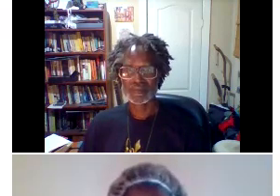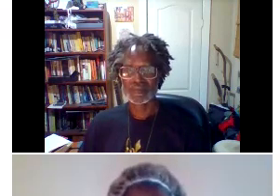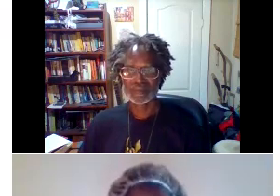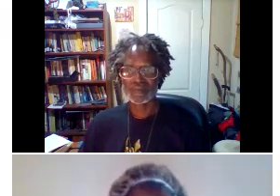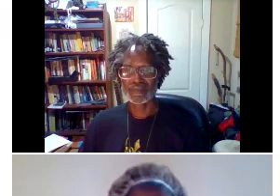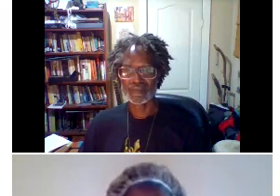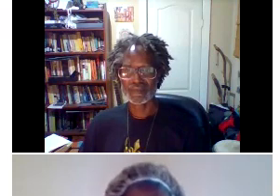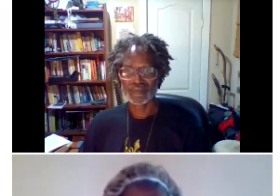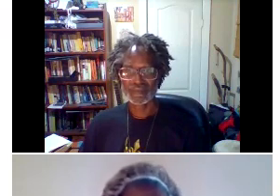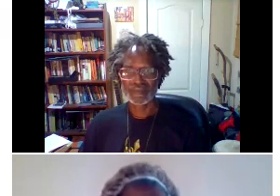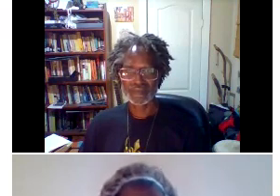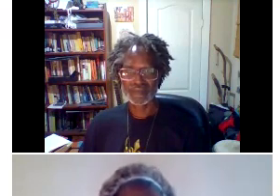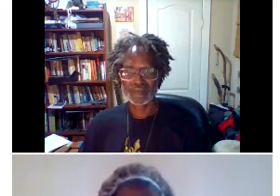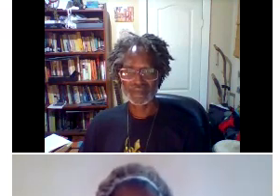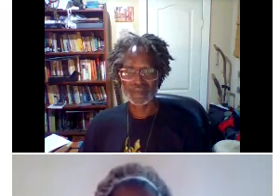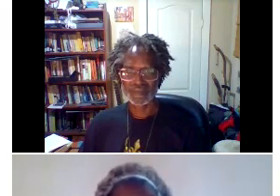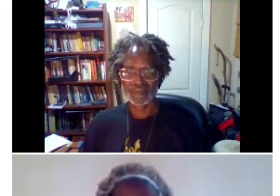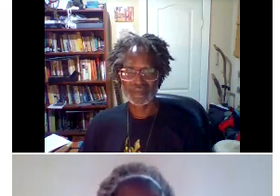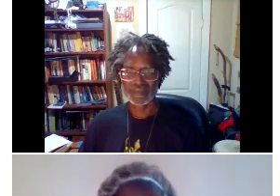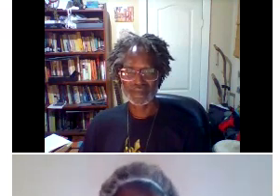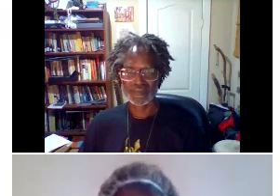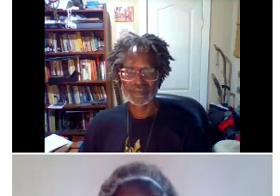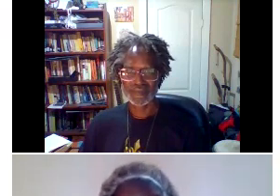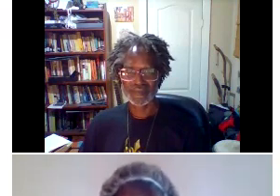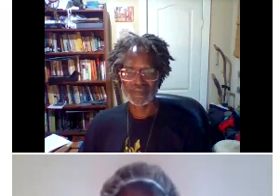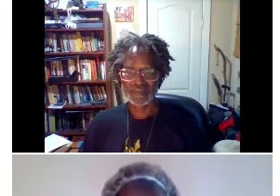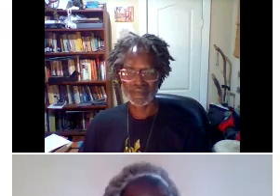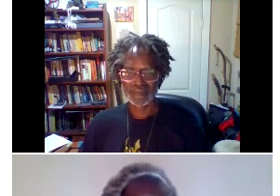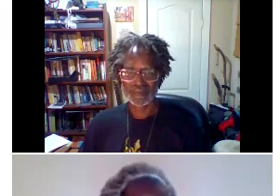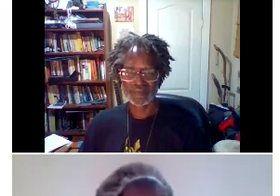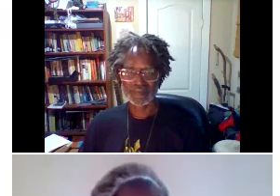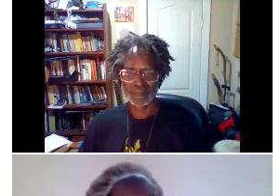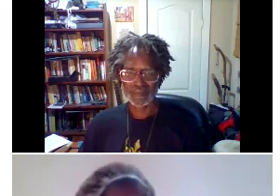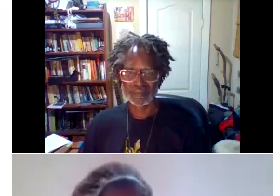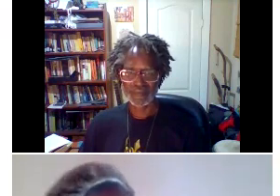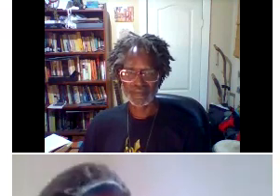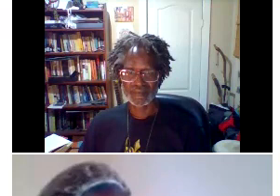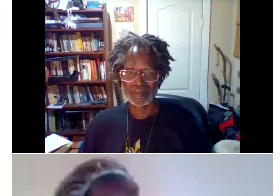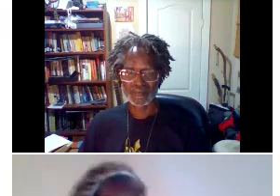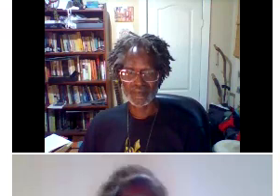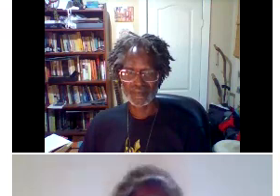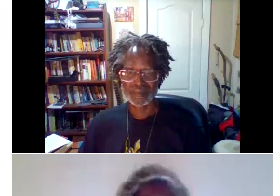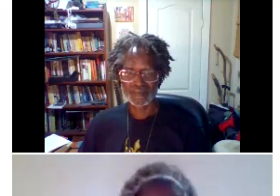Yes. And the last one is get to know some wonderful people in the deaf community.